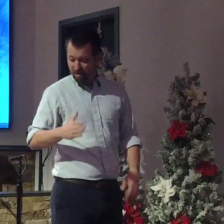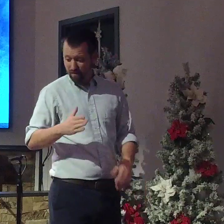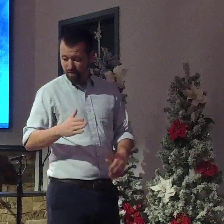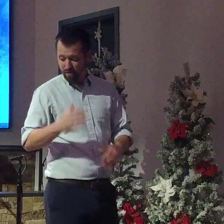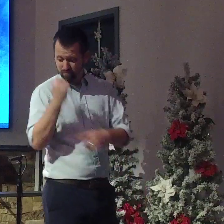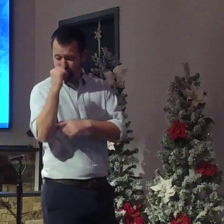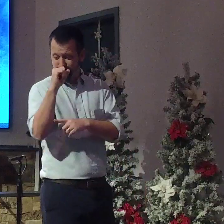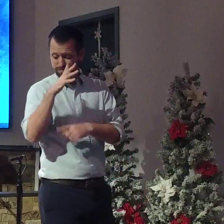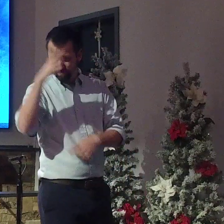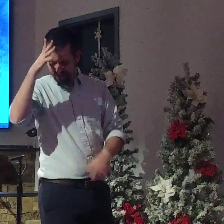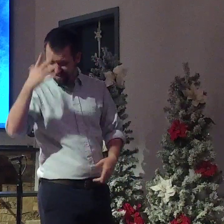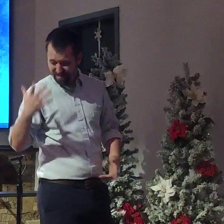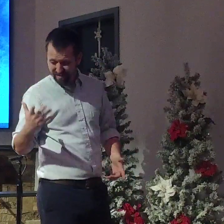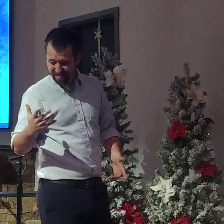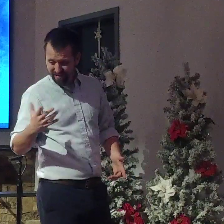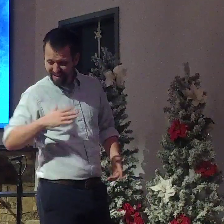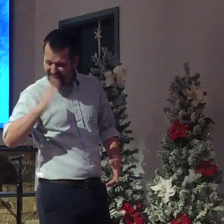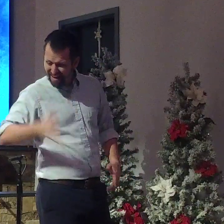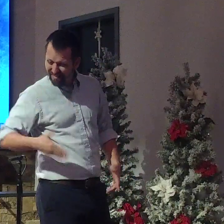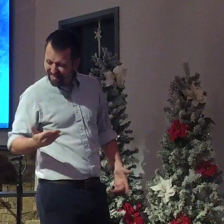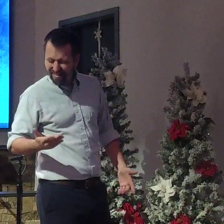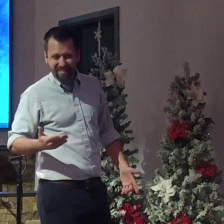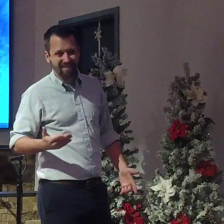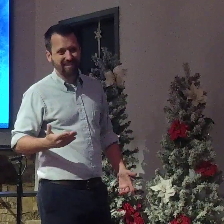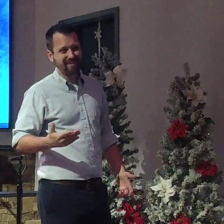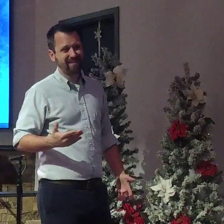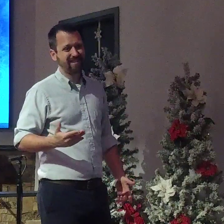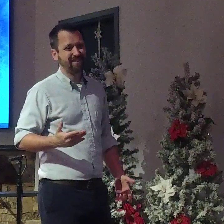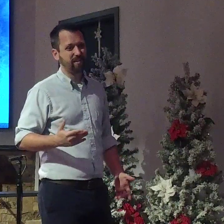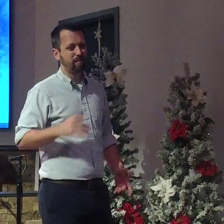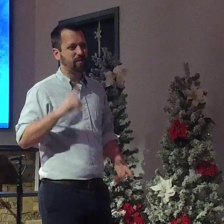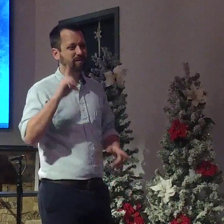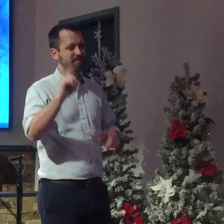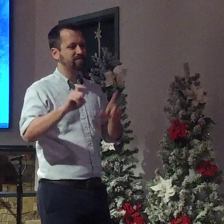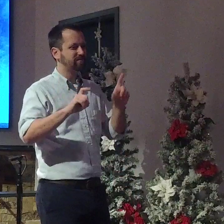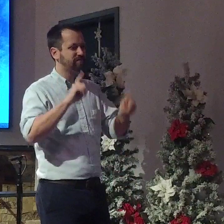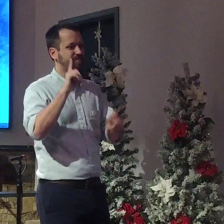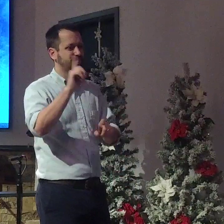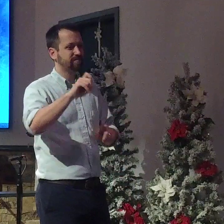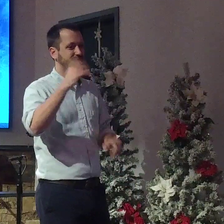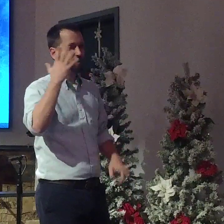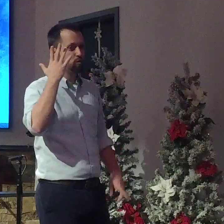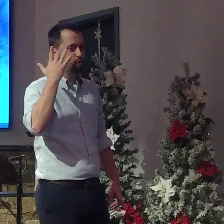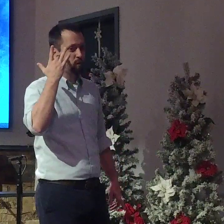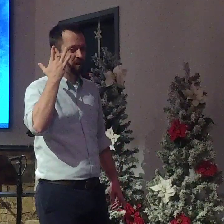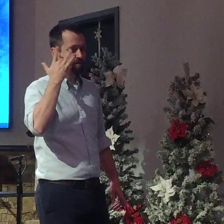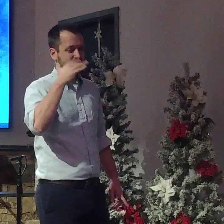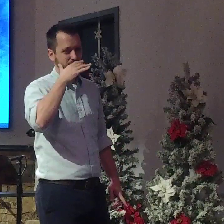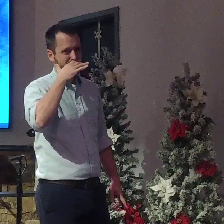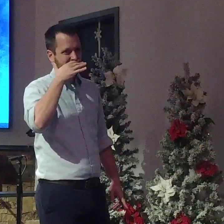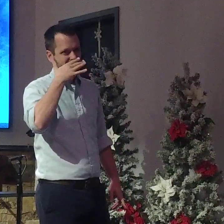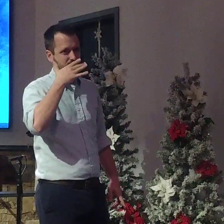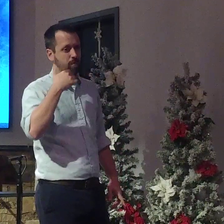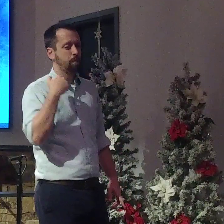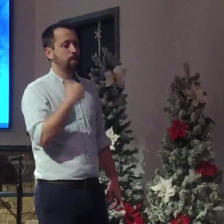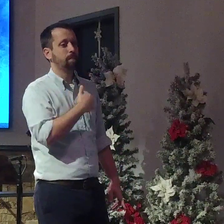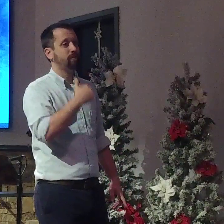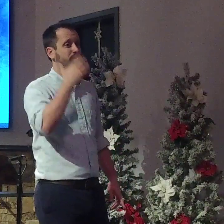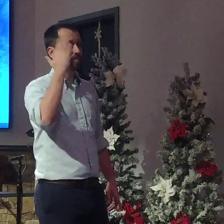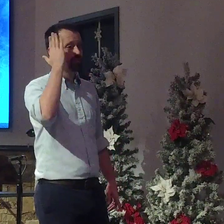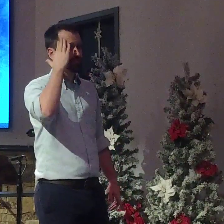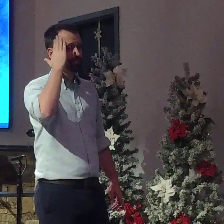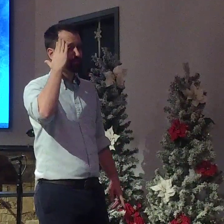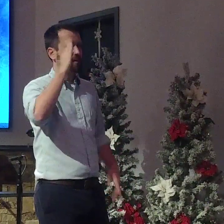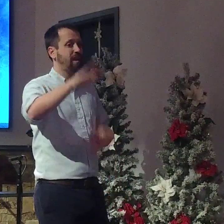to obey all the commandments. And we point that out as people walk through Bethlehem. And then